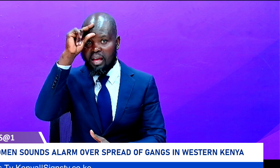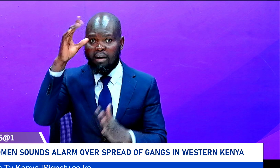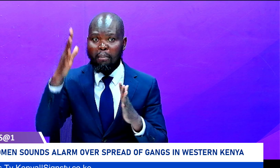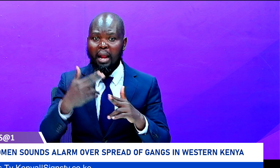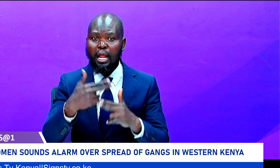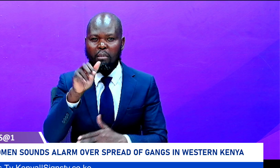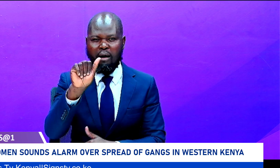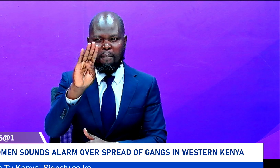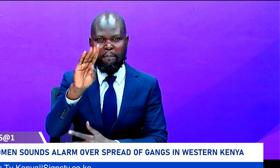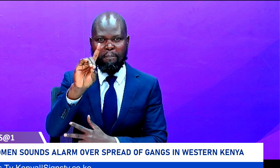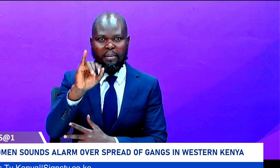Moving on to other news.